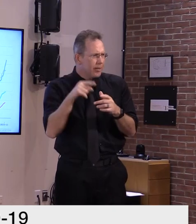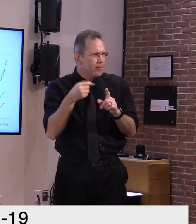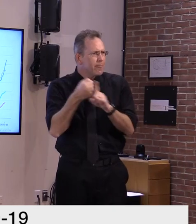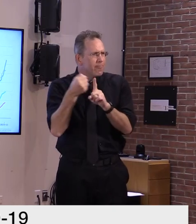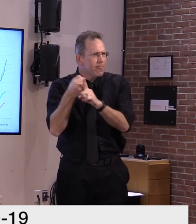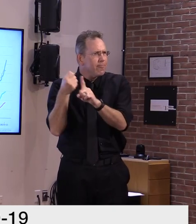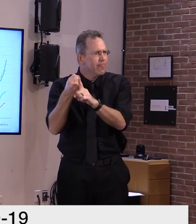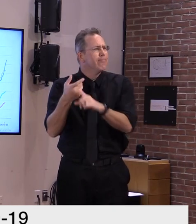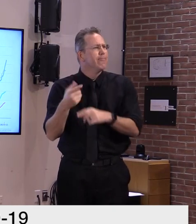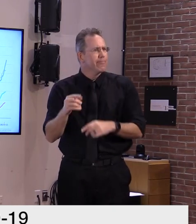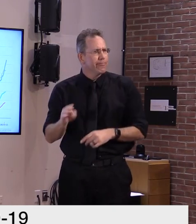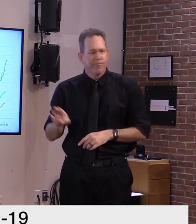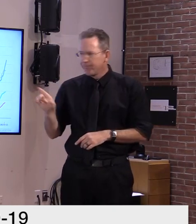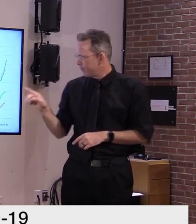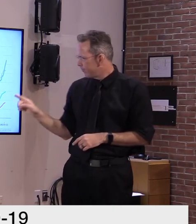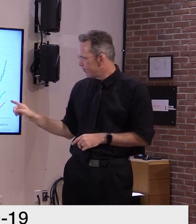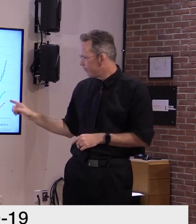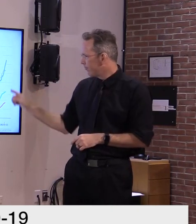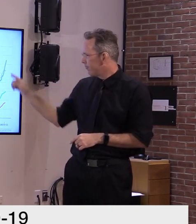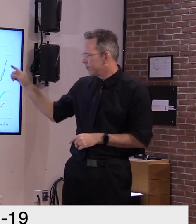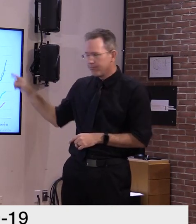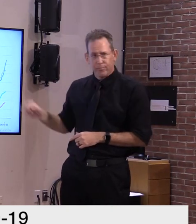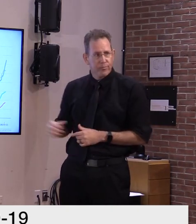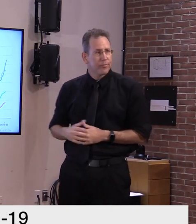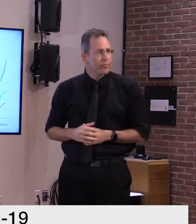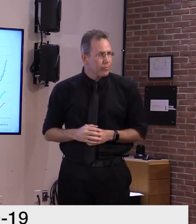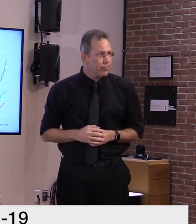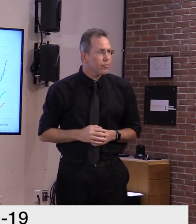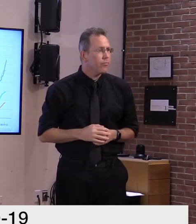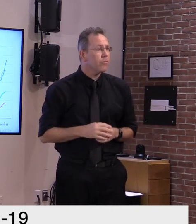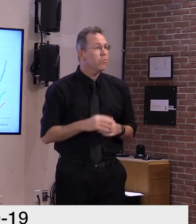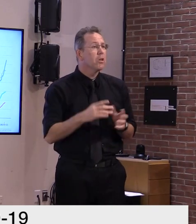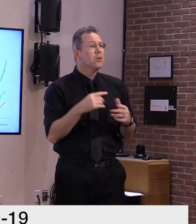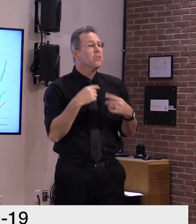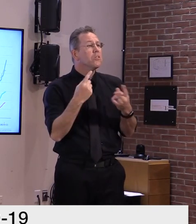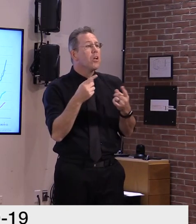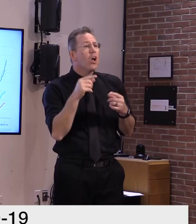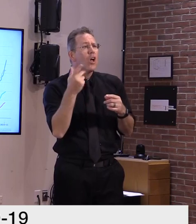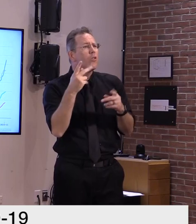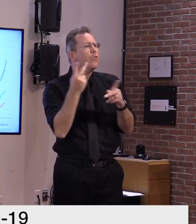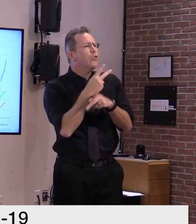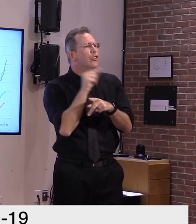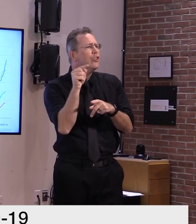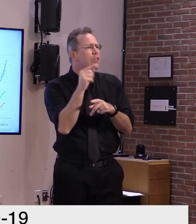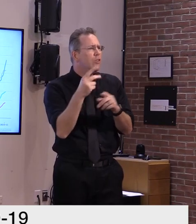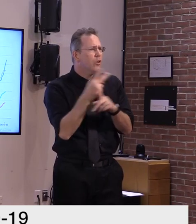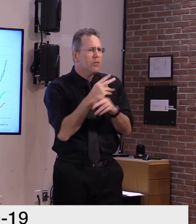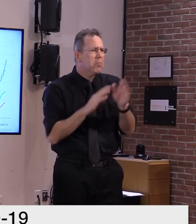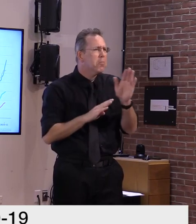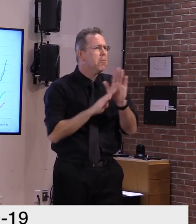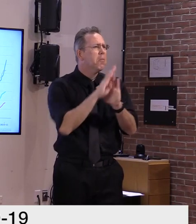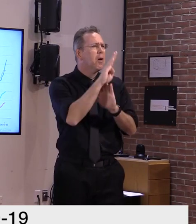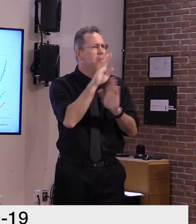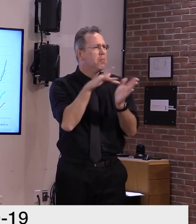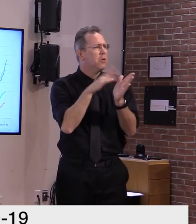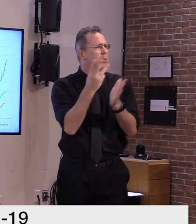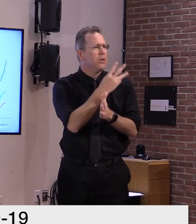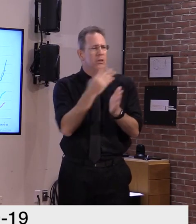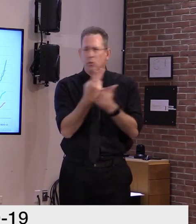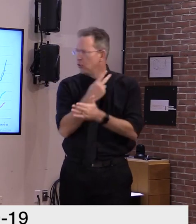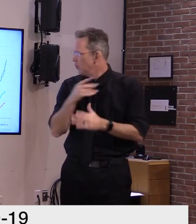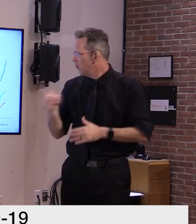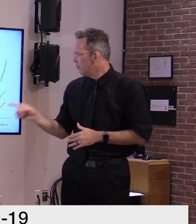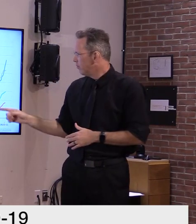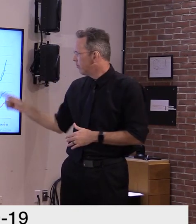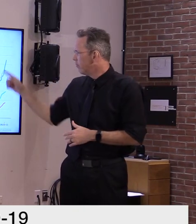continuing to increase and increasing at 23%, the rest of the country, the rest of the regions are seeing greater increases than we are in the